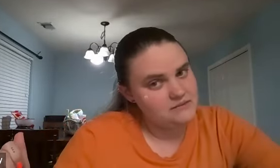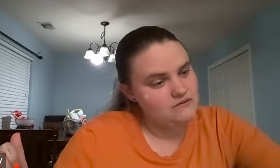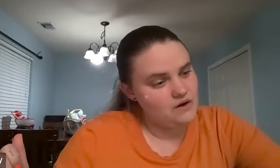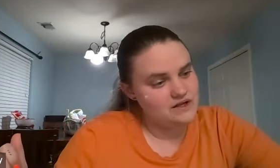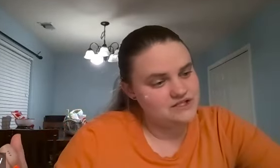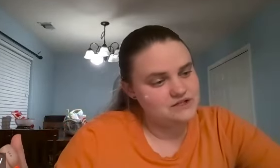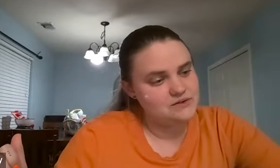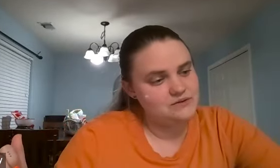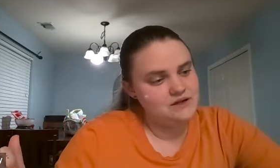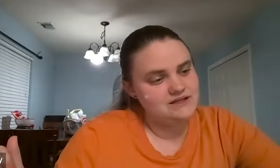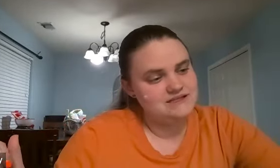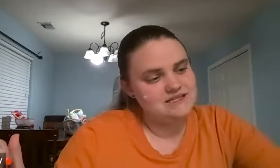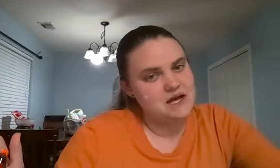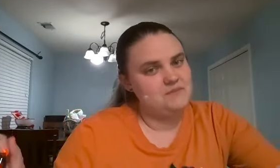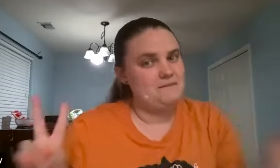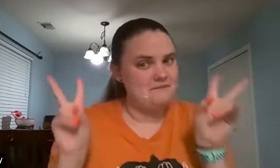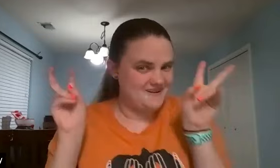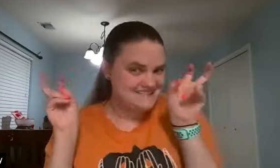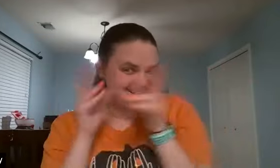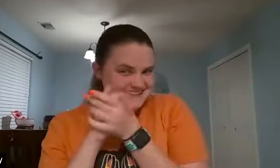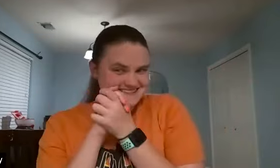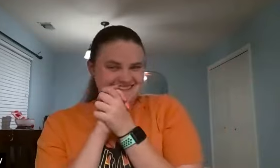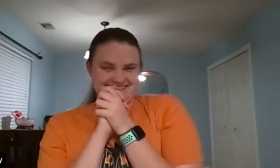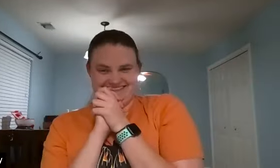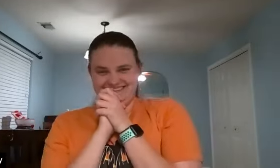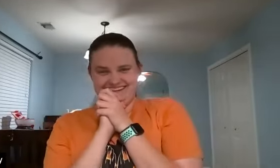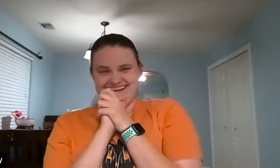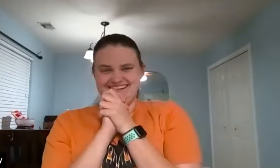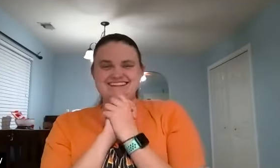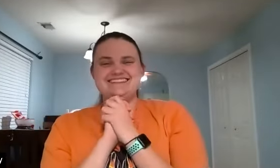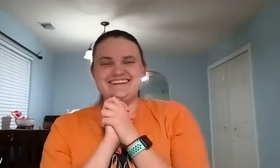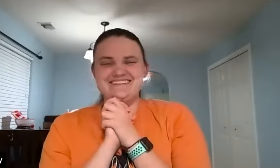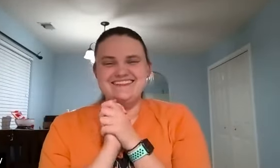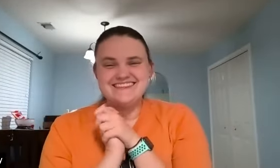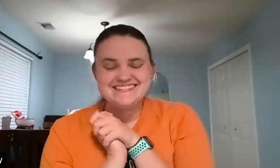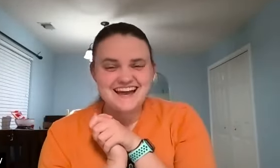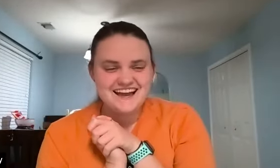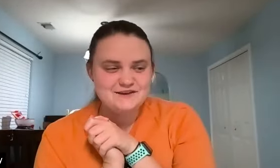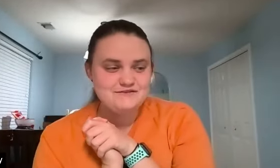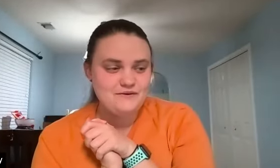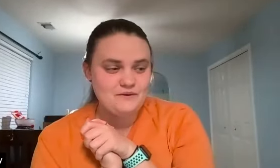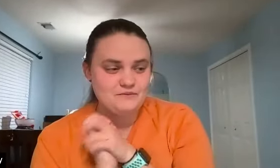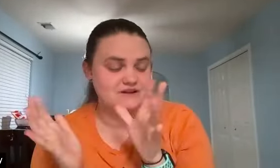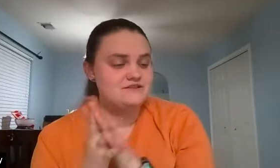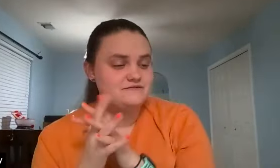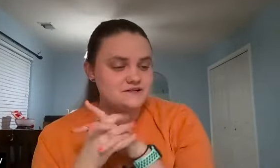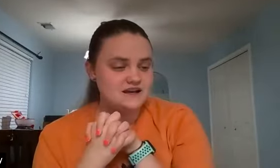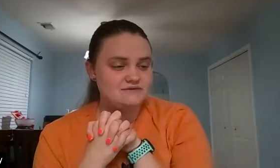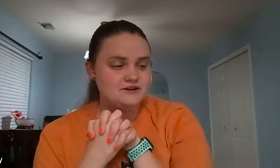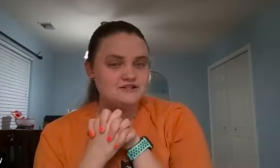move on to some monsters. All right. So the sign we're going to do the first sign we're going to do